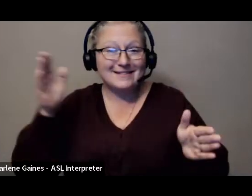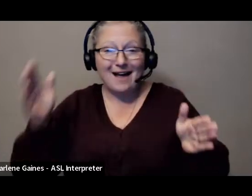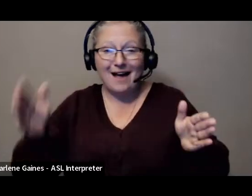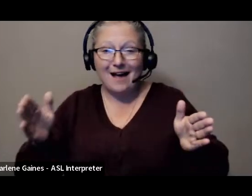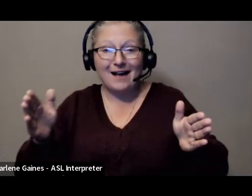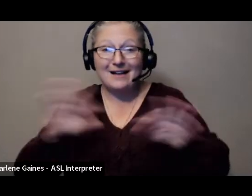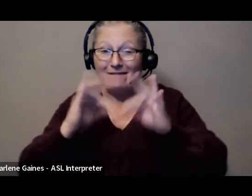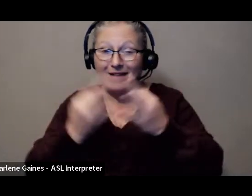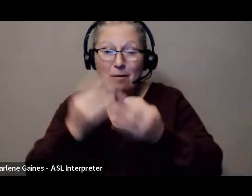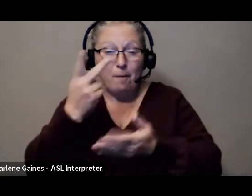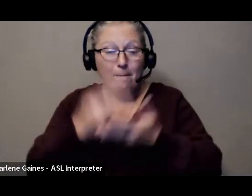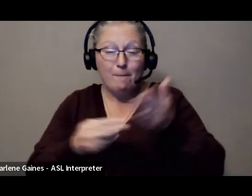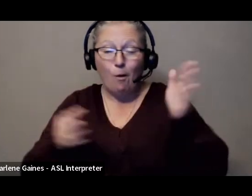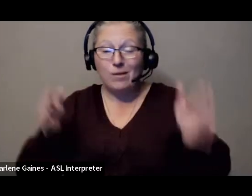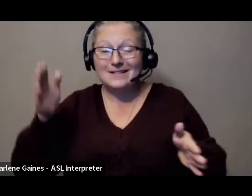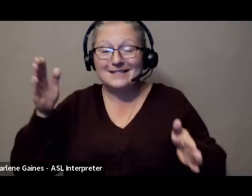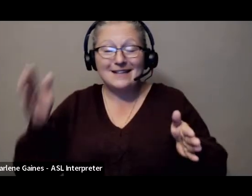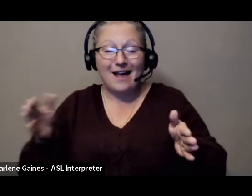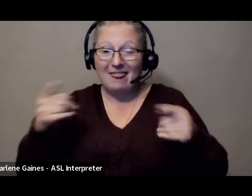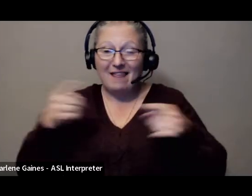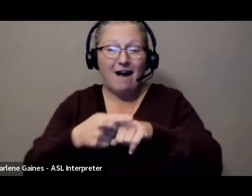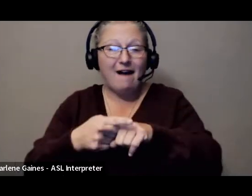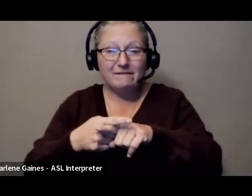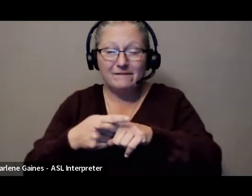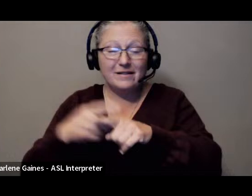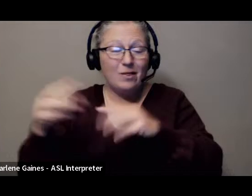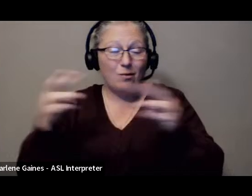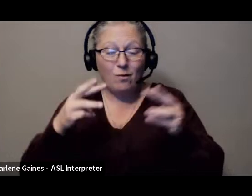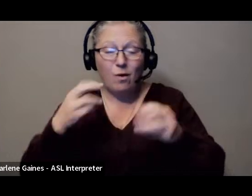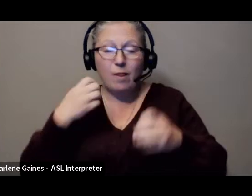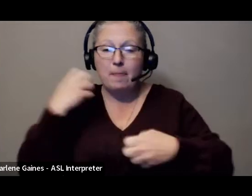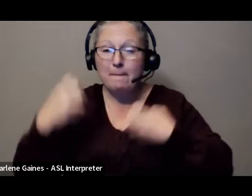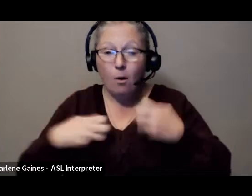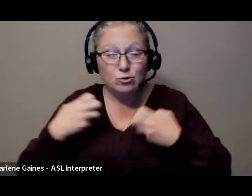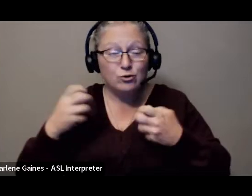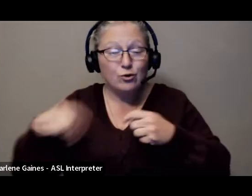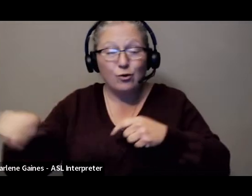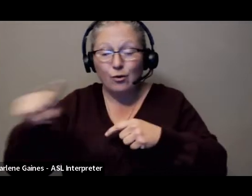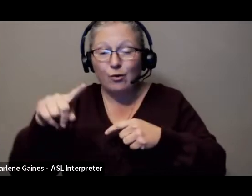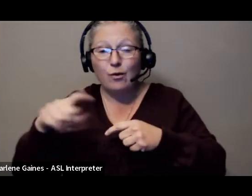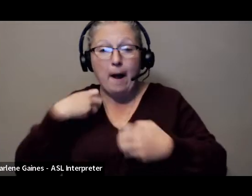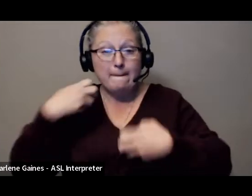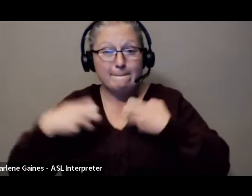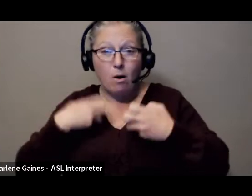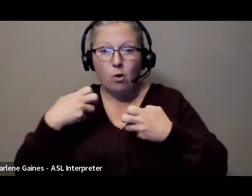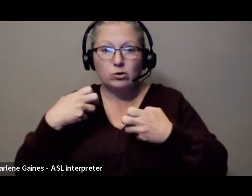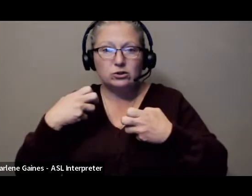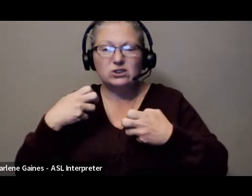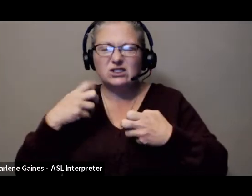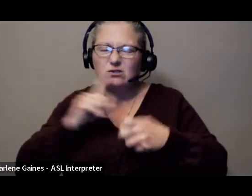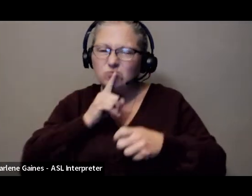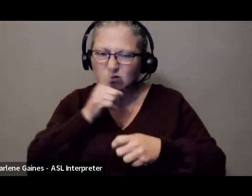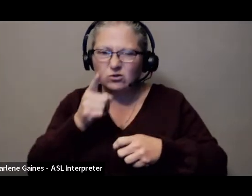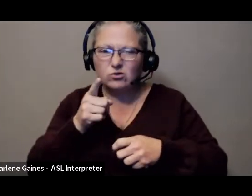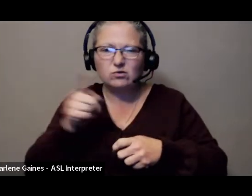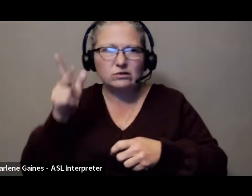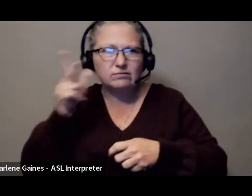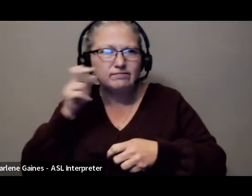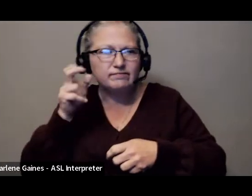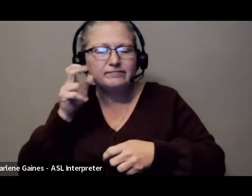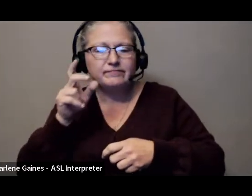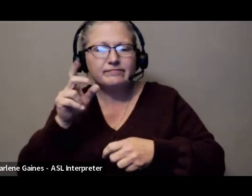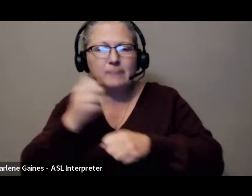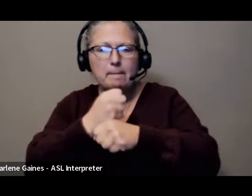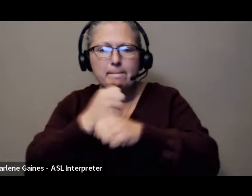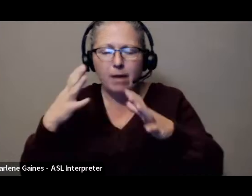have families on both sides of this conflict. They're emotional. The emotions are raw. They're hearing about